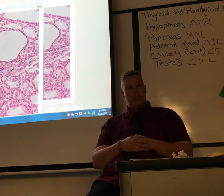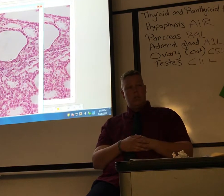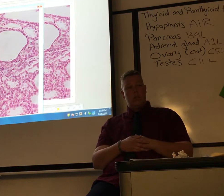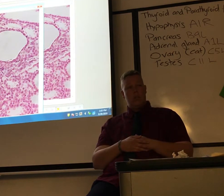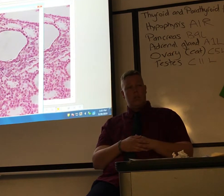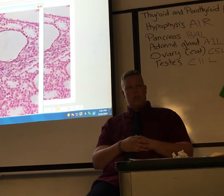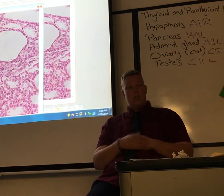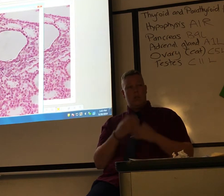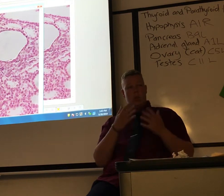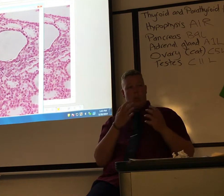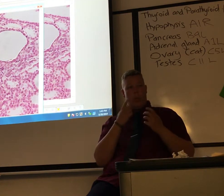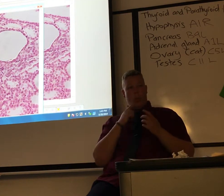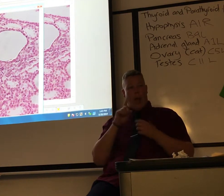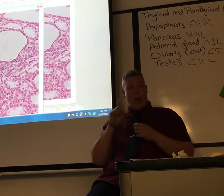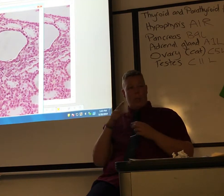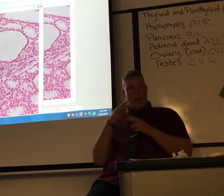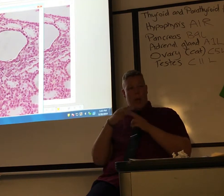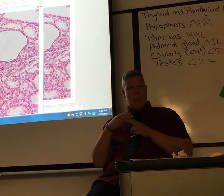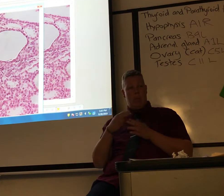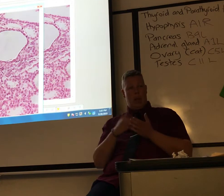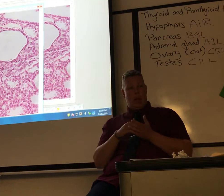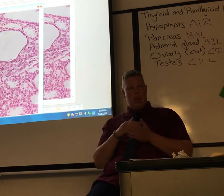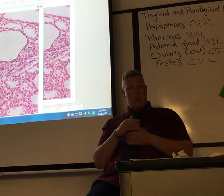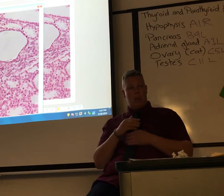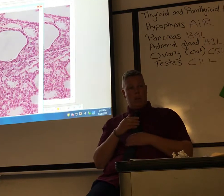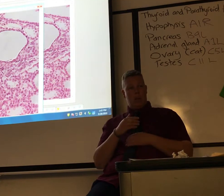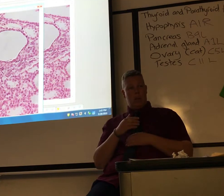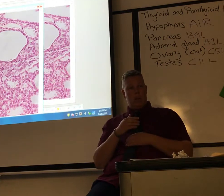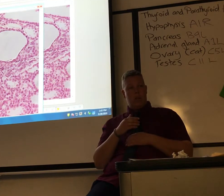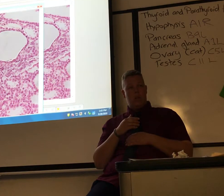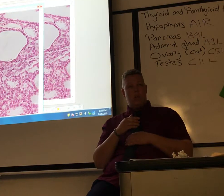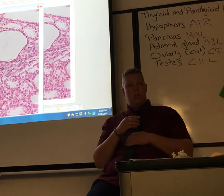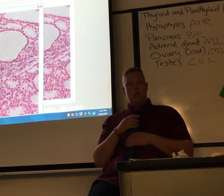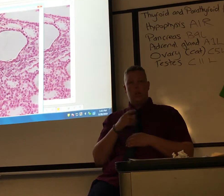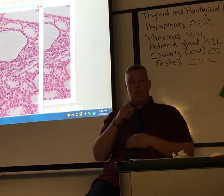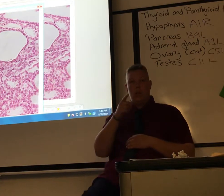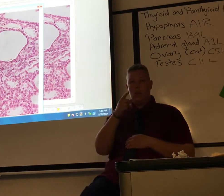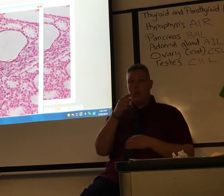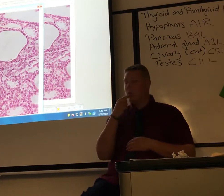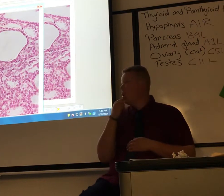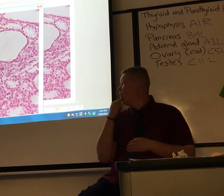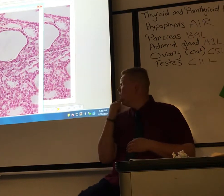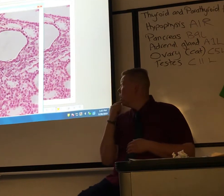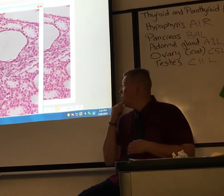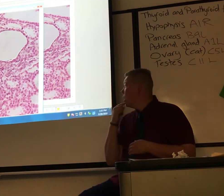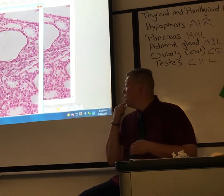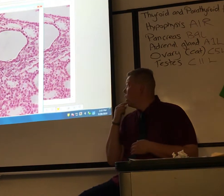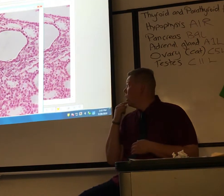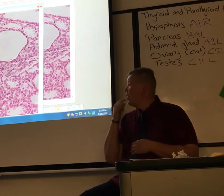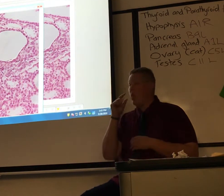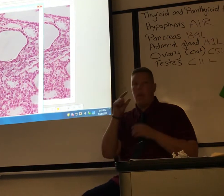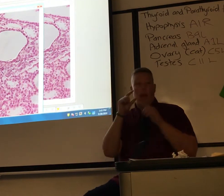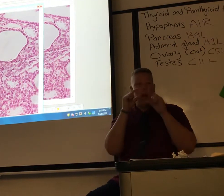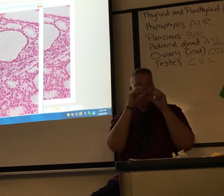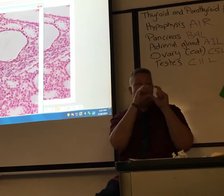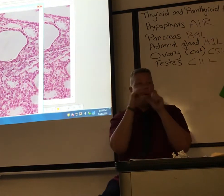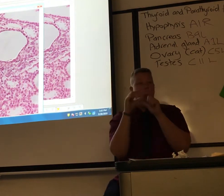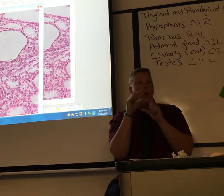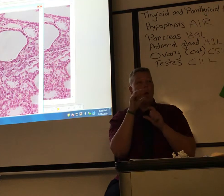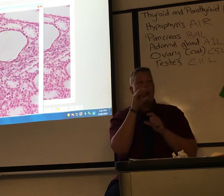to pituitary or hypophysis. So I'm sorry, just the cuboidal cells around the colloid is the whole follicle,